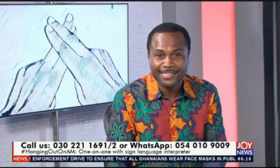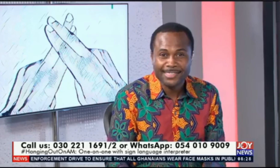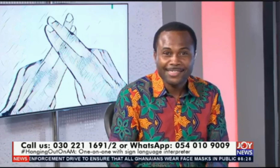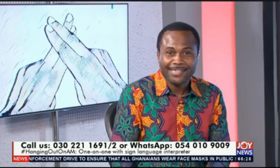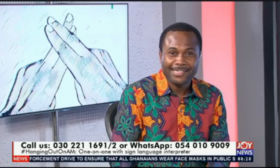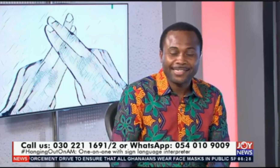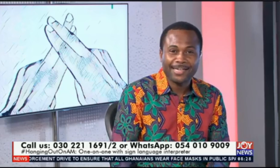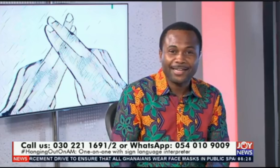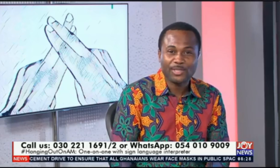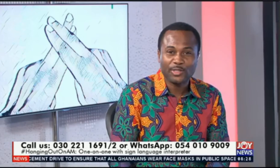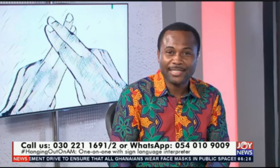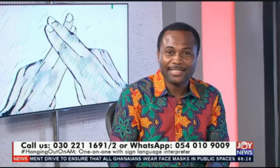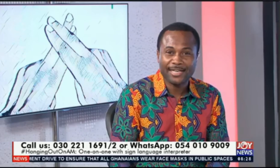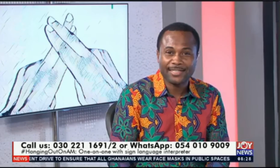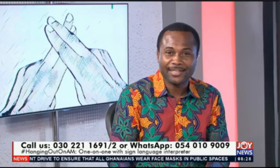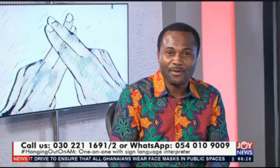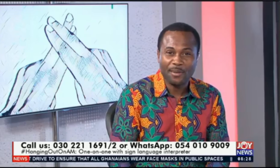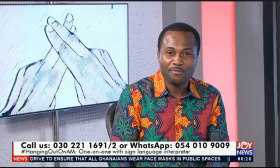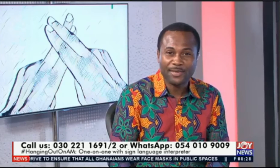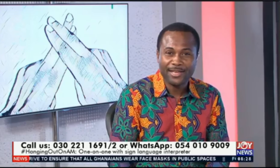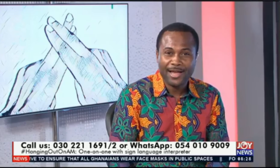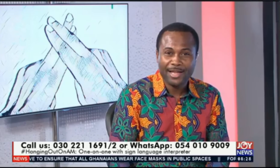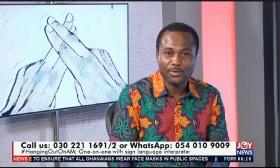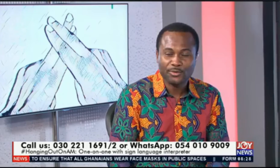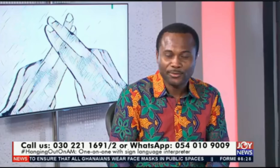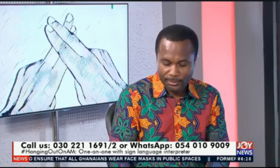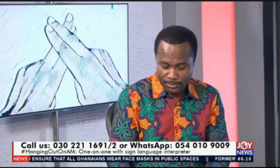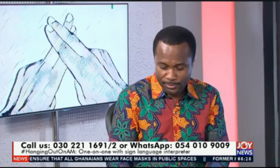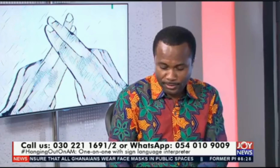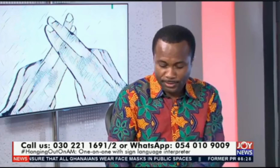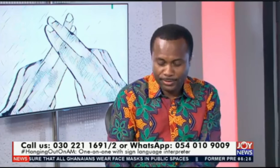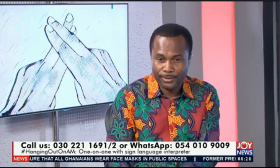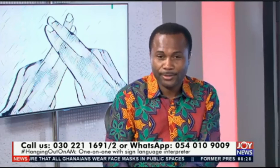needed. And let's go to Atudadzi from Amprobi. Atu?